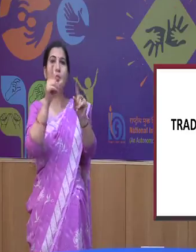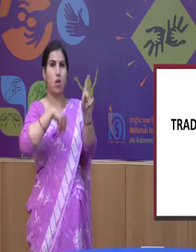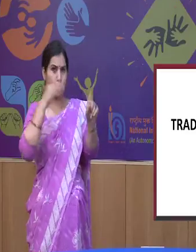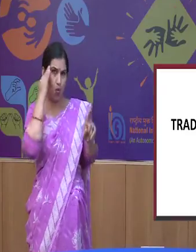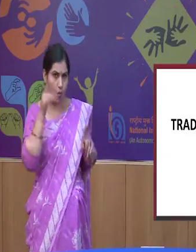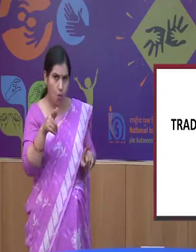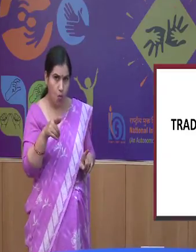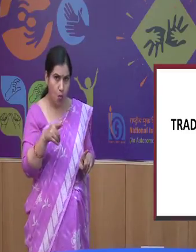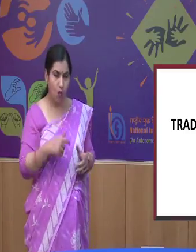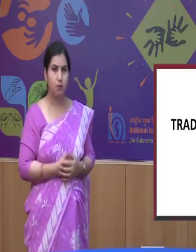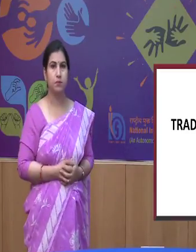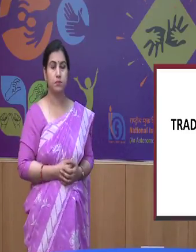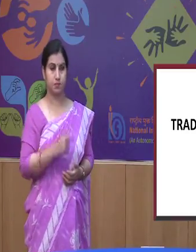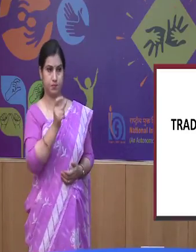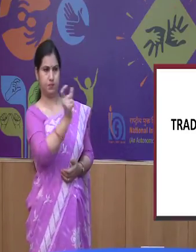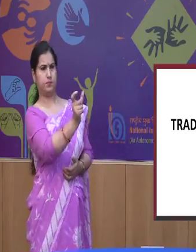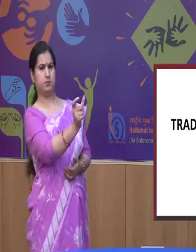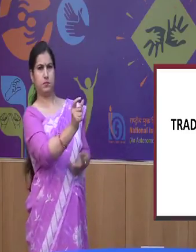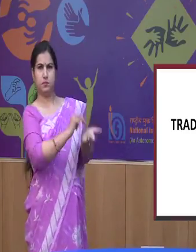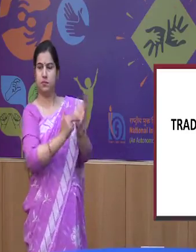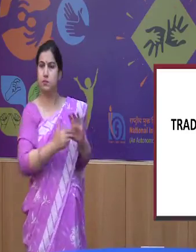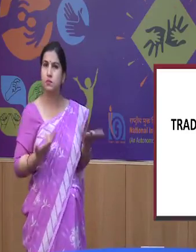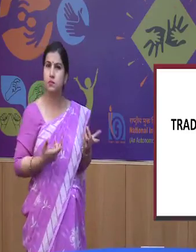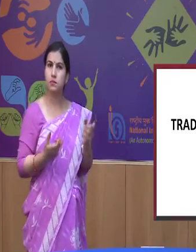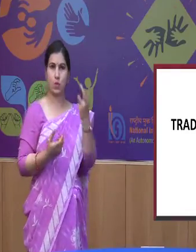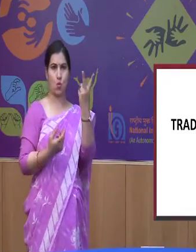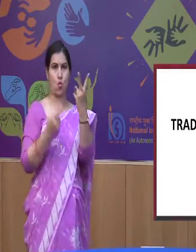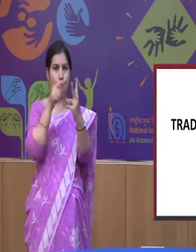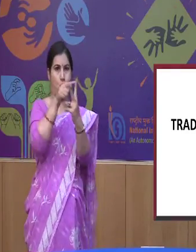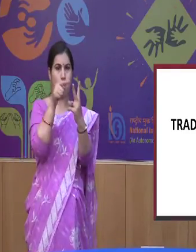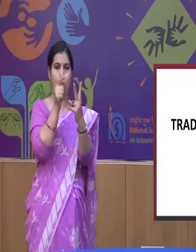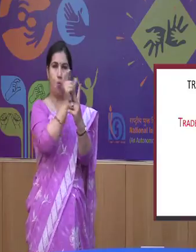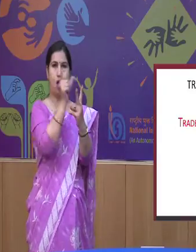Well, this term is made from two words, trade